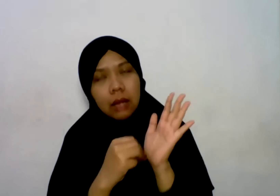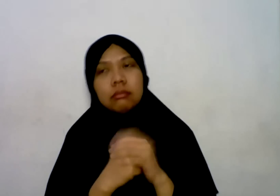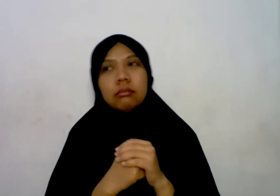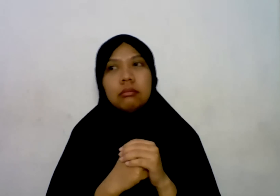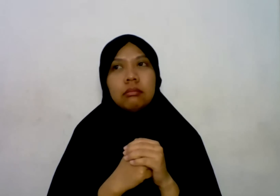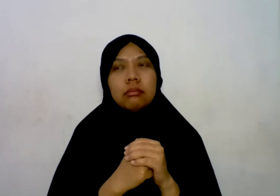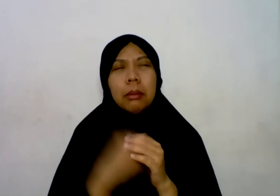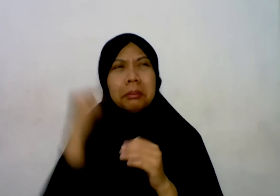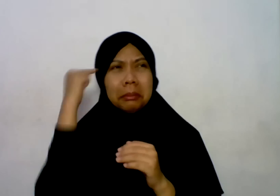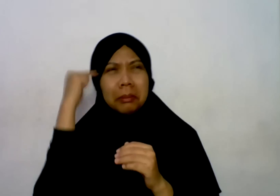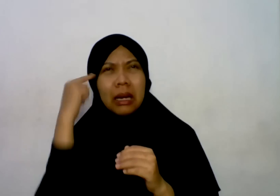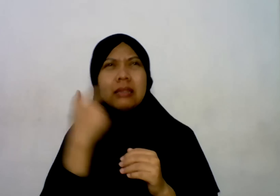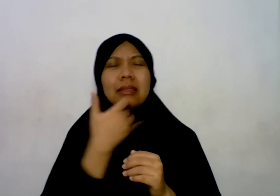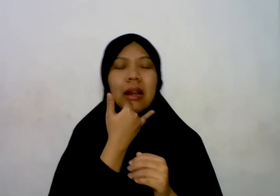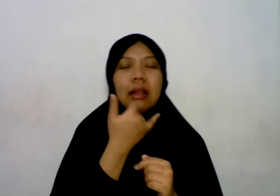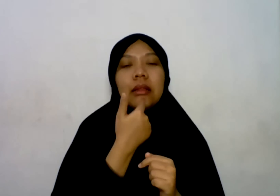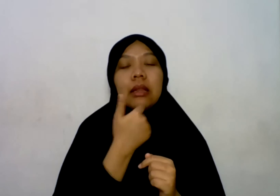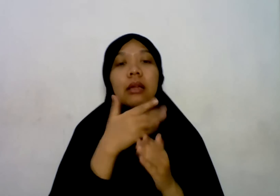hold about ability.